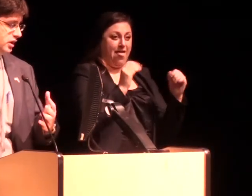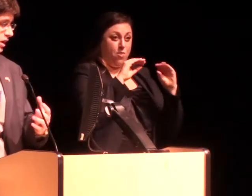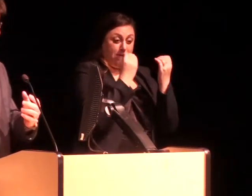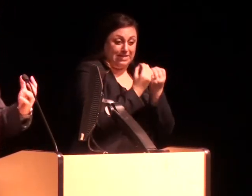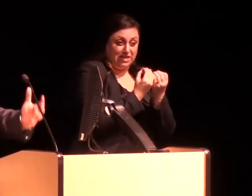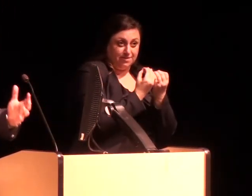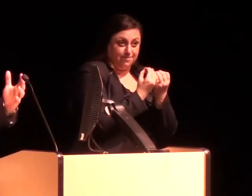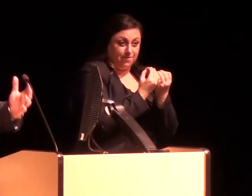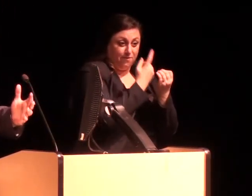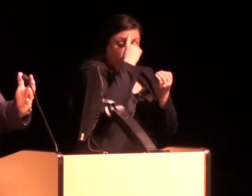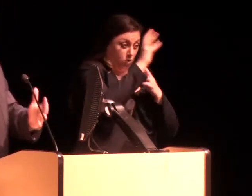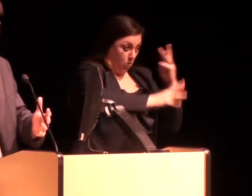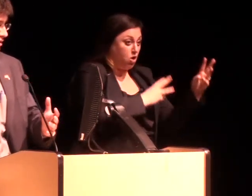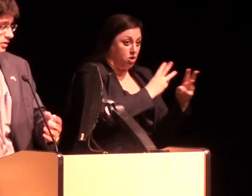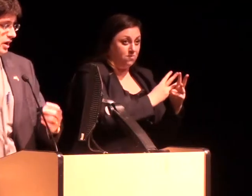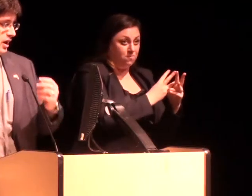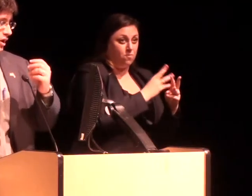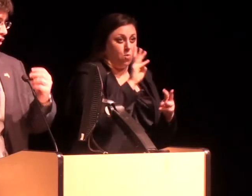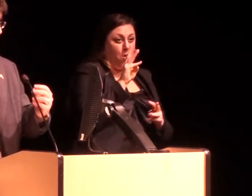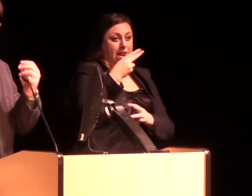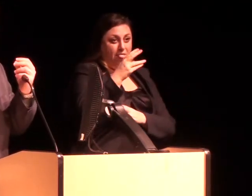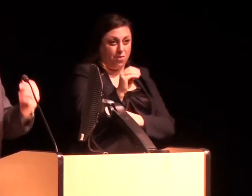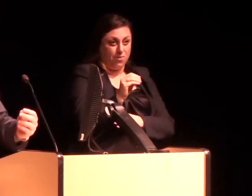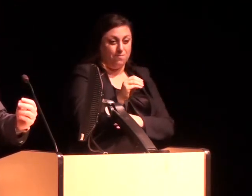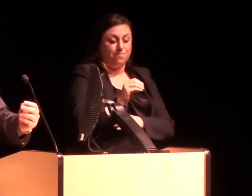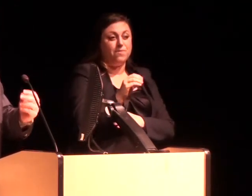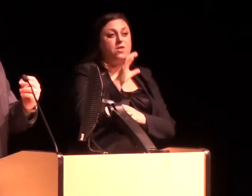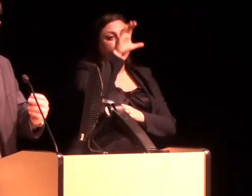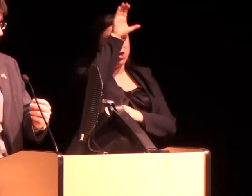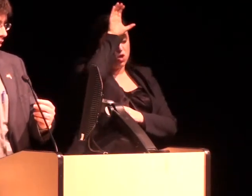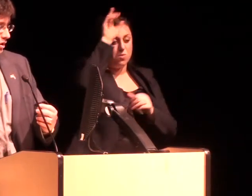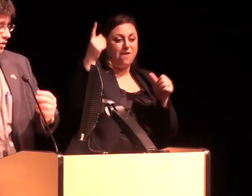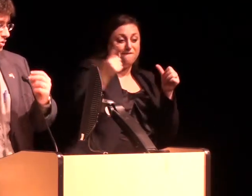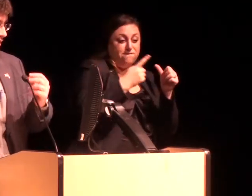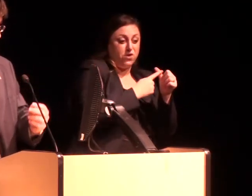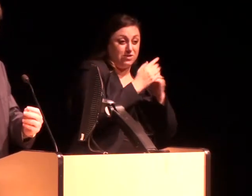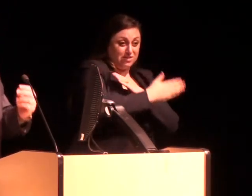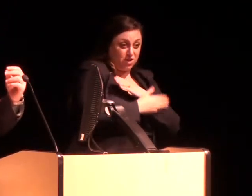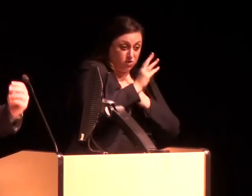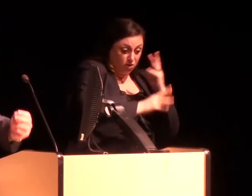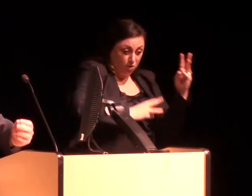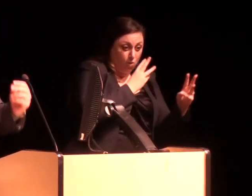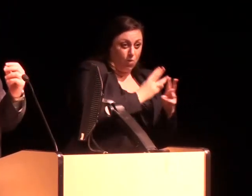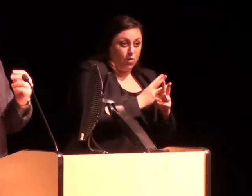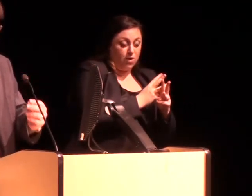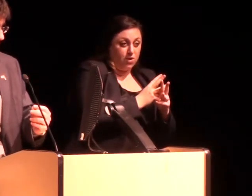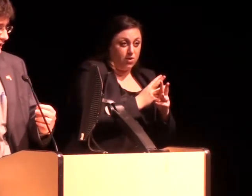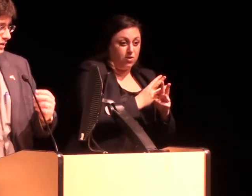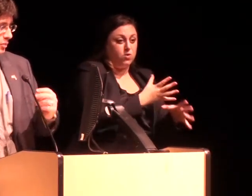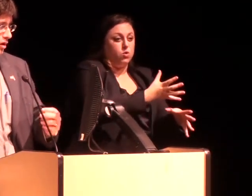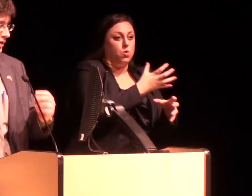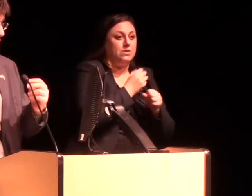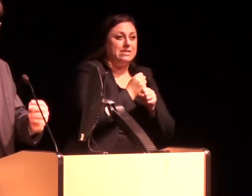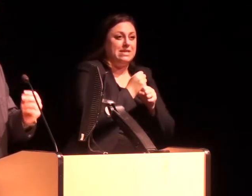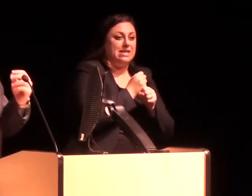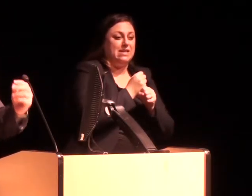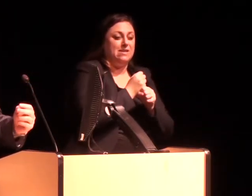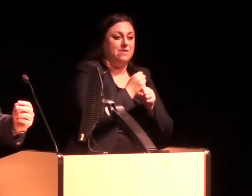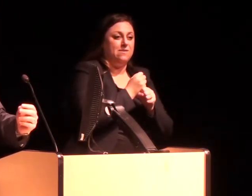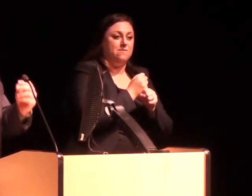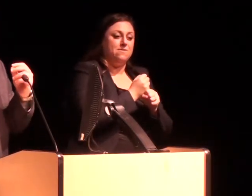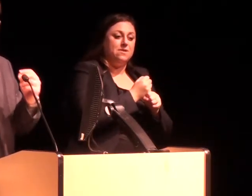Organization, to the World Health Organization, Cuba is the first country in the world to receive validation for eliminating